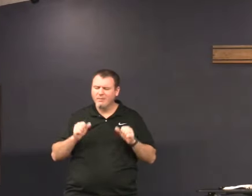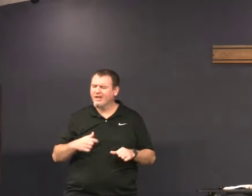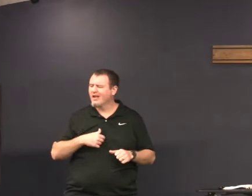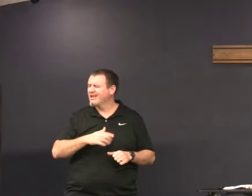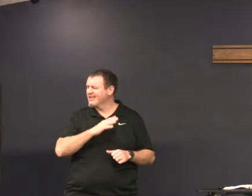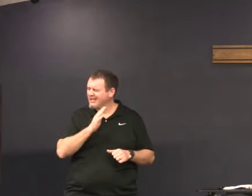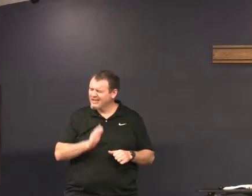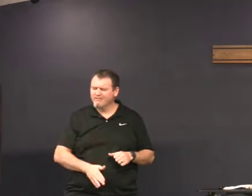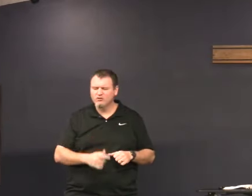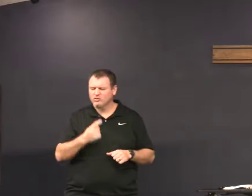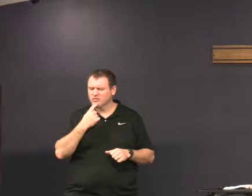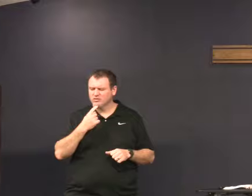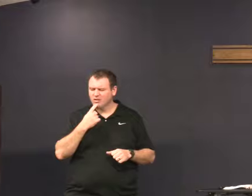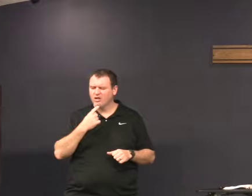home.